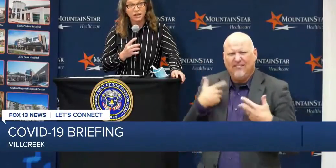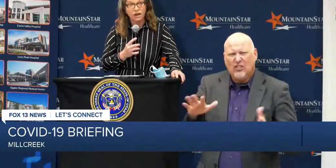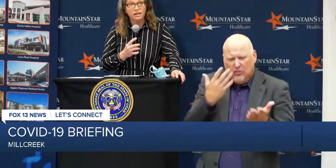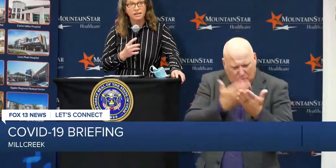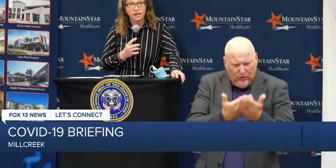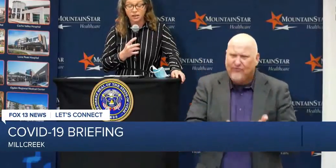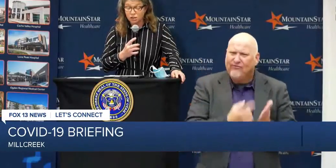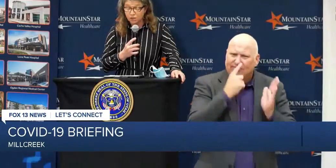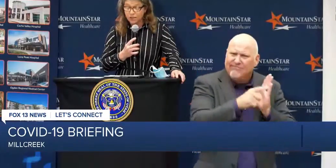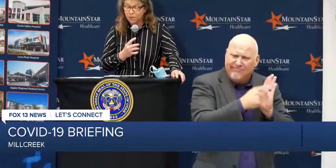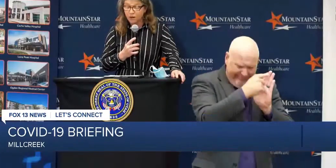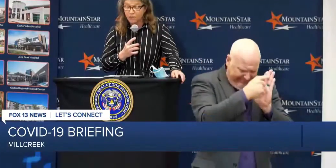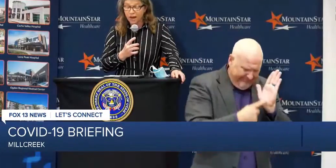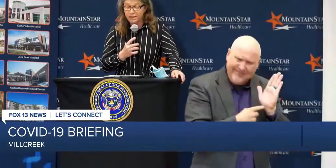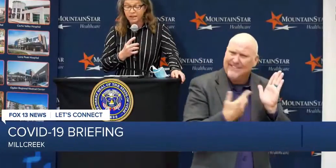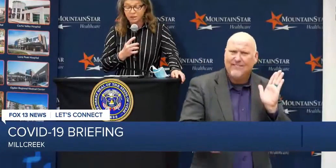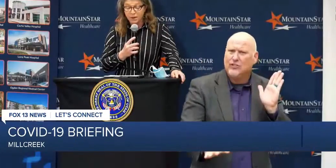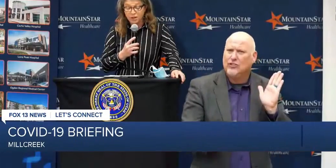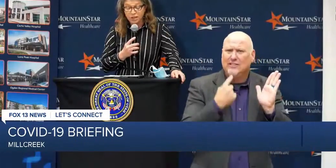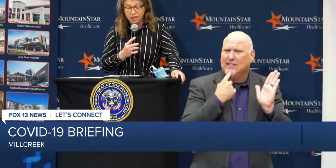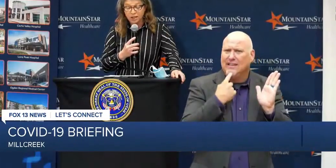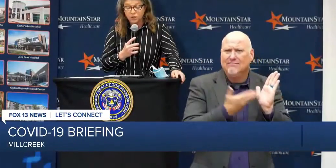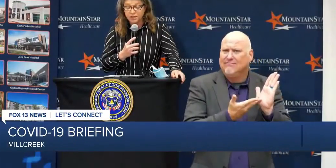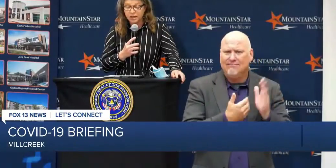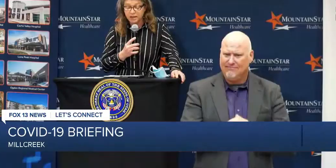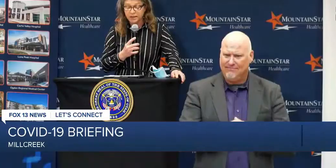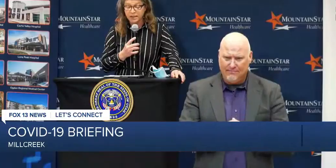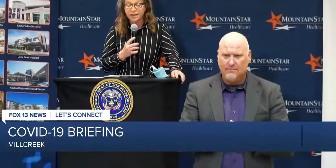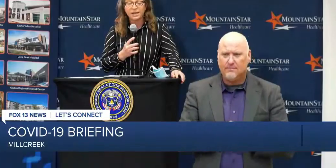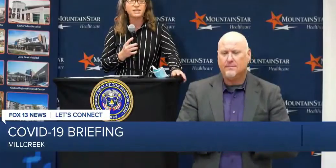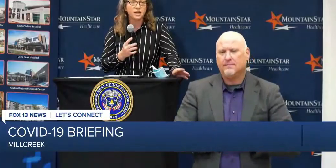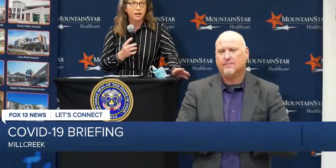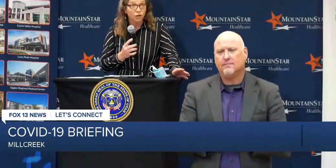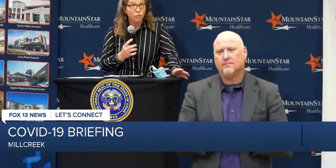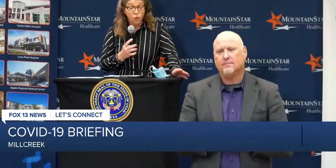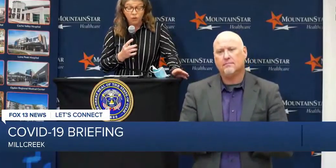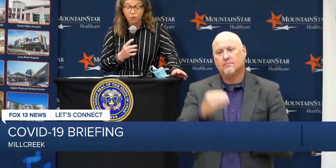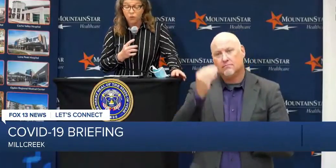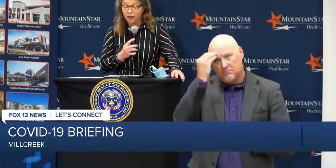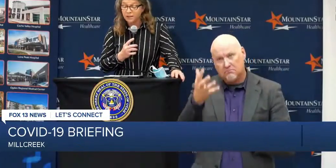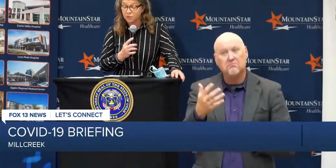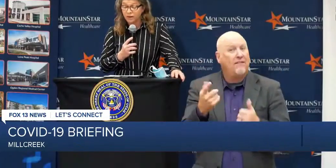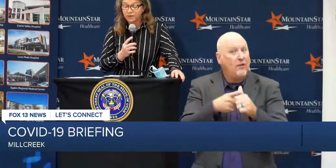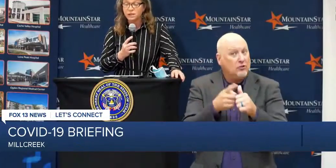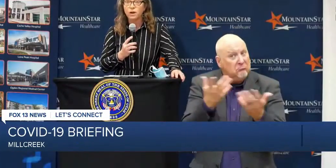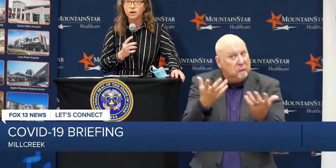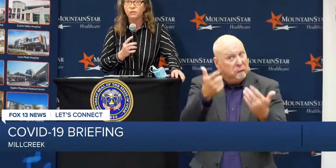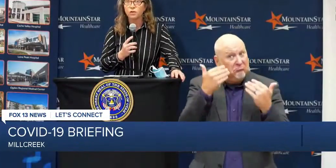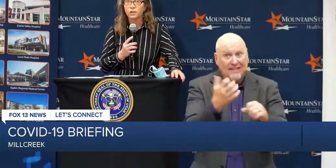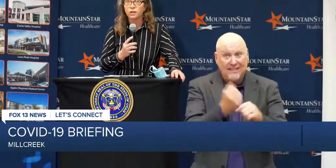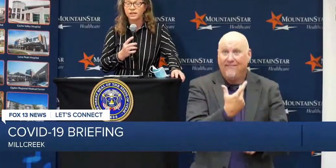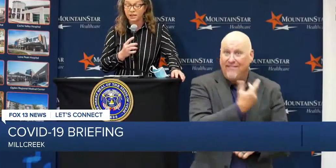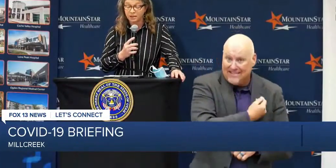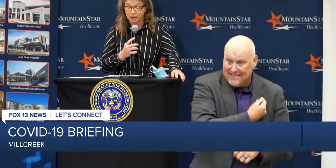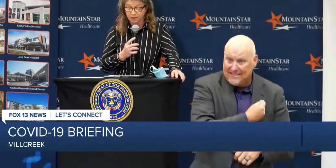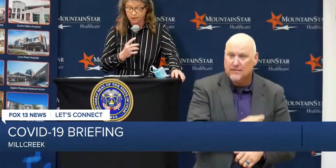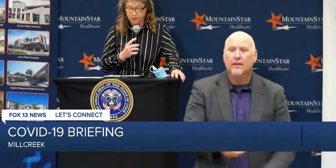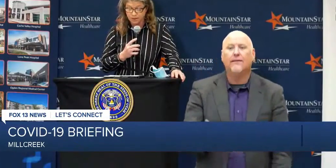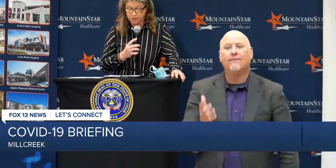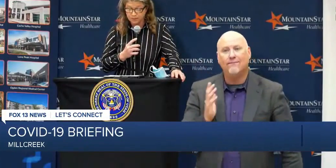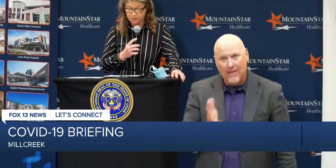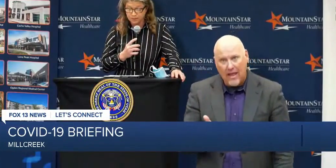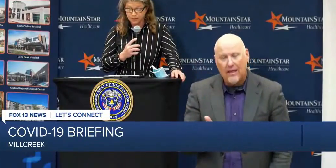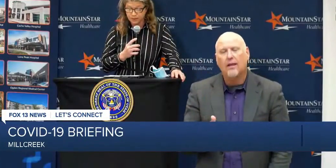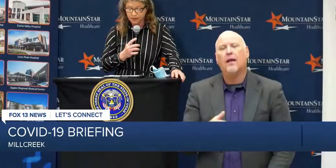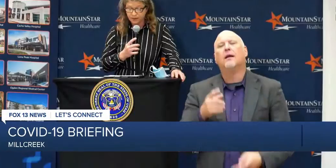addition to getting vaccinated, choosing to wear a mask, especially in indoor settings, is another important way to prevent the spread of COVID-19 to